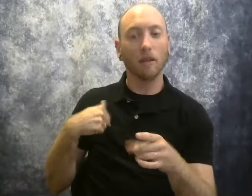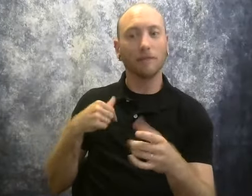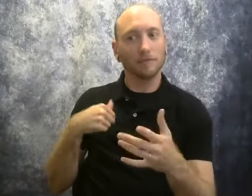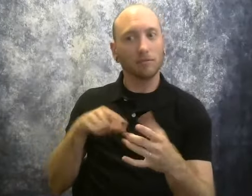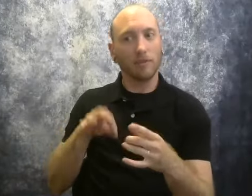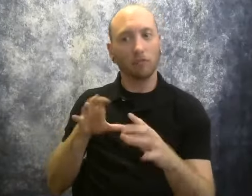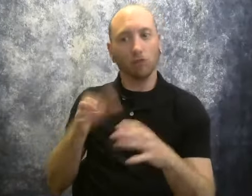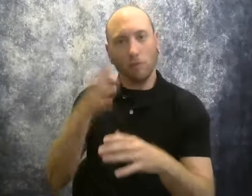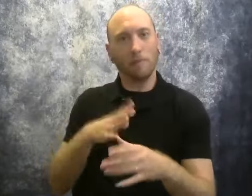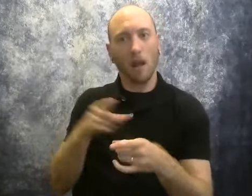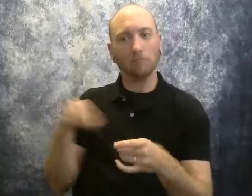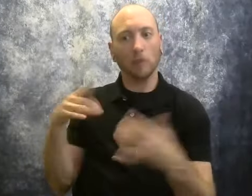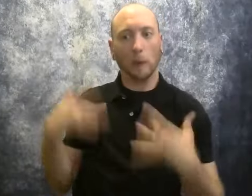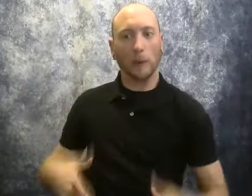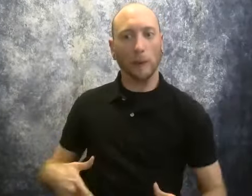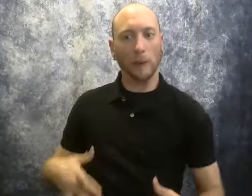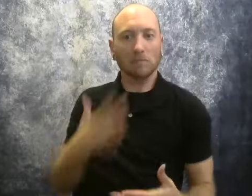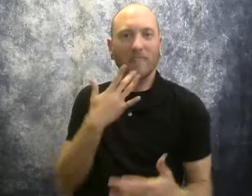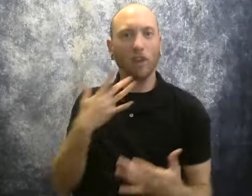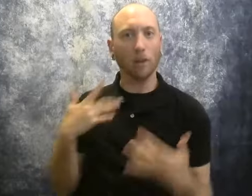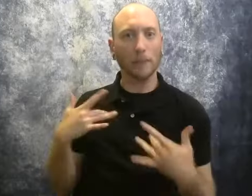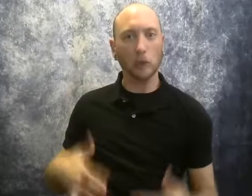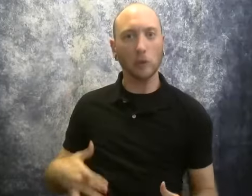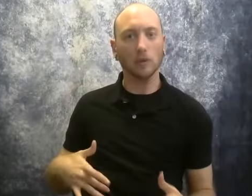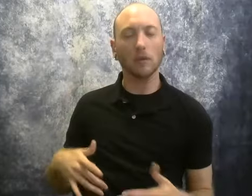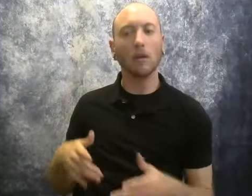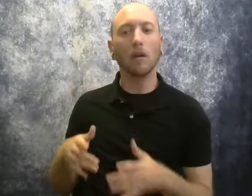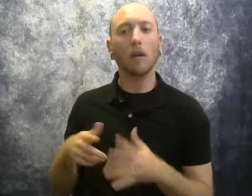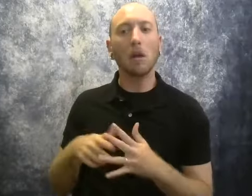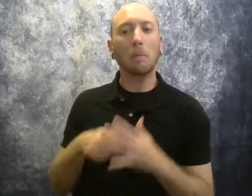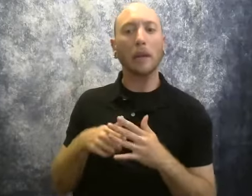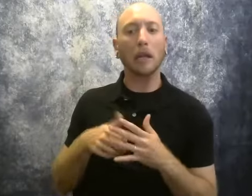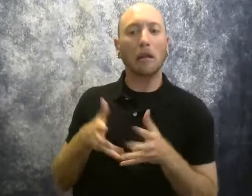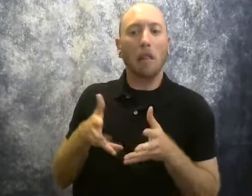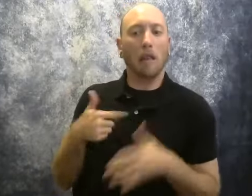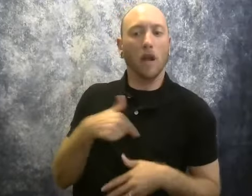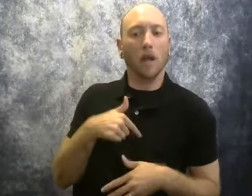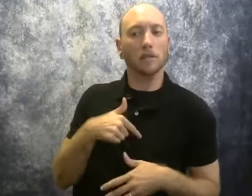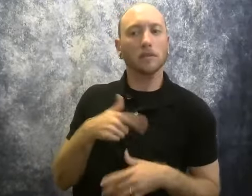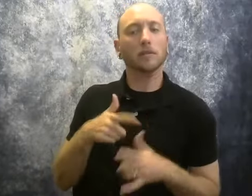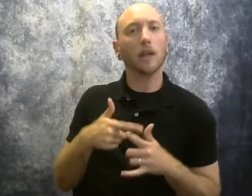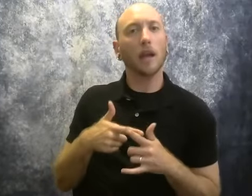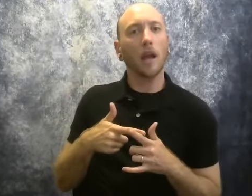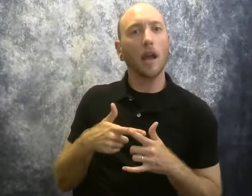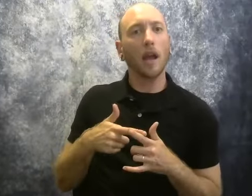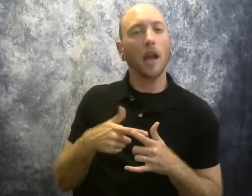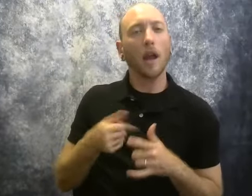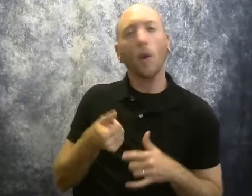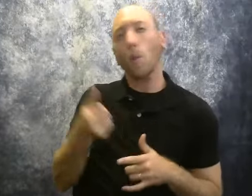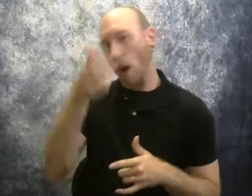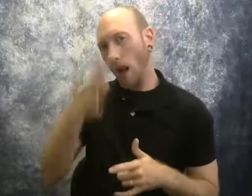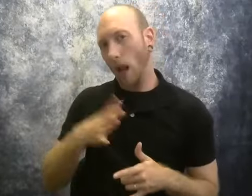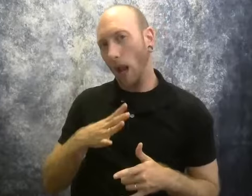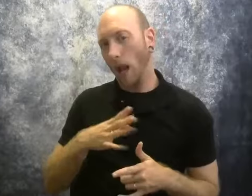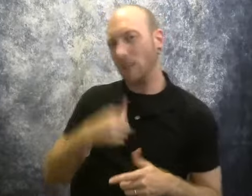ran into a group of men that were nudists. And they left us alone as such, but then they started to engage,